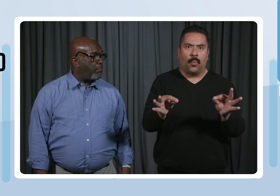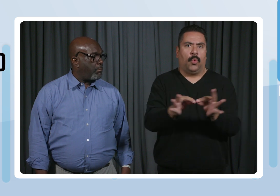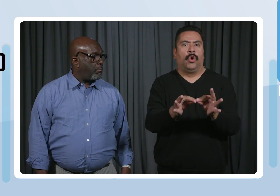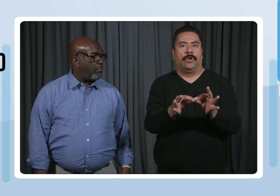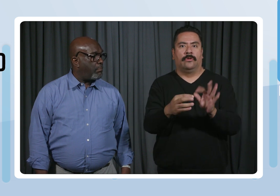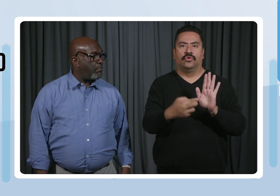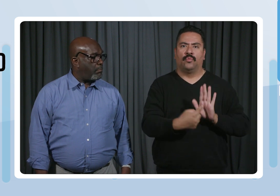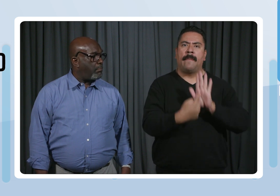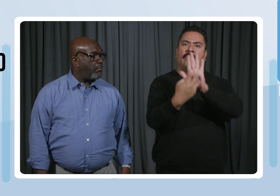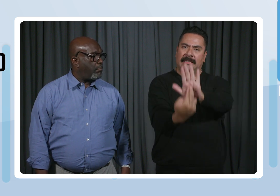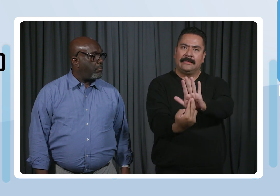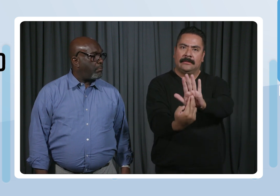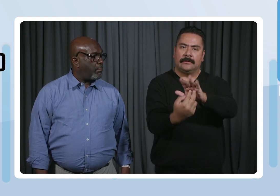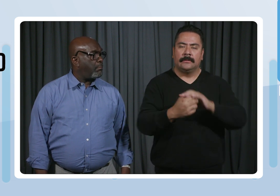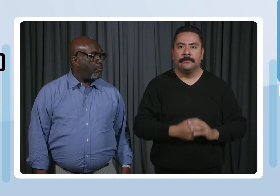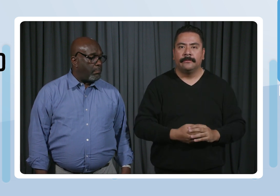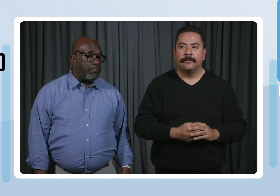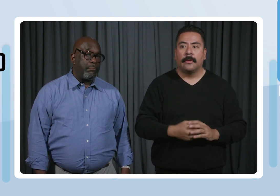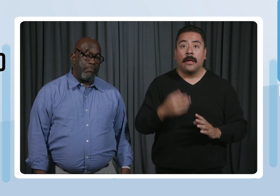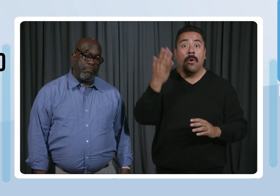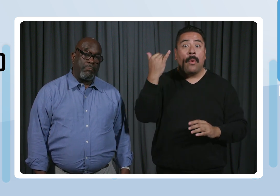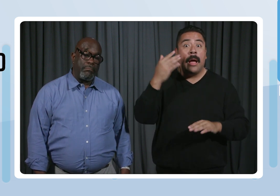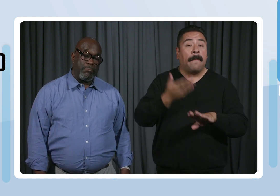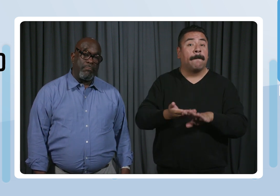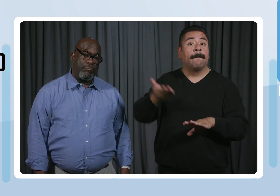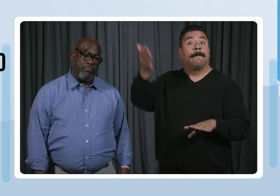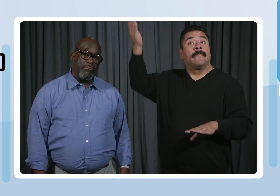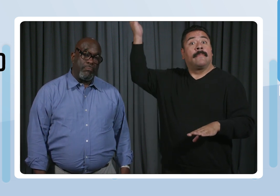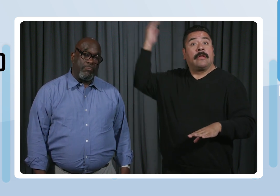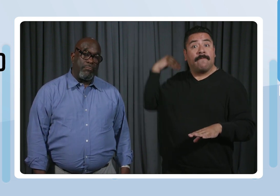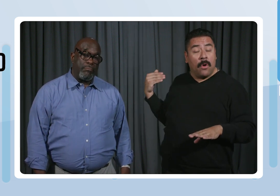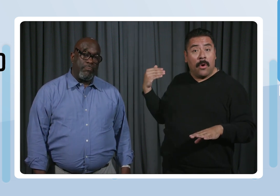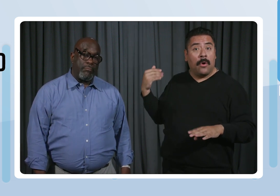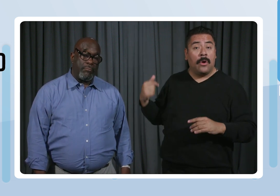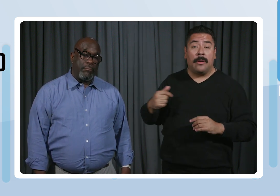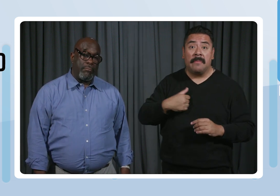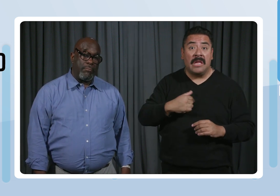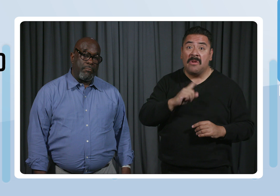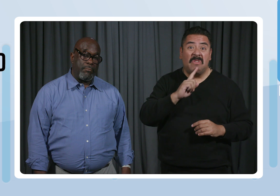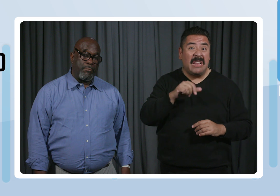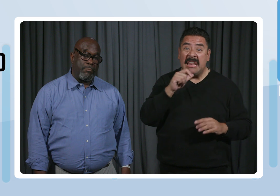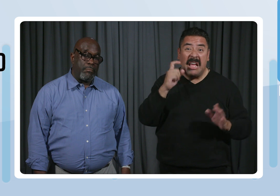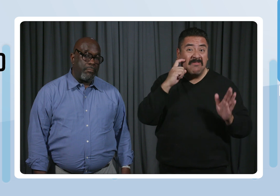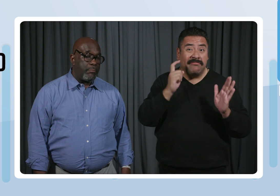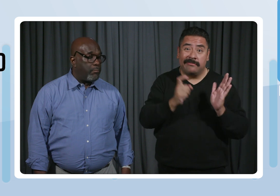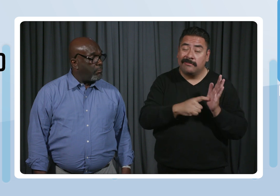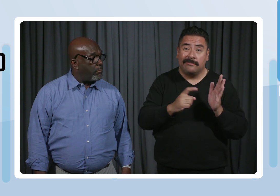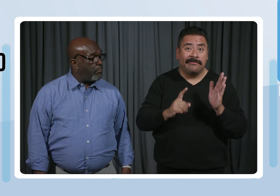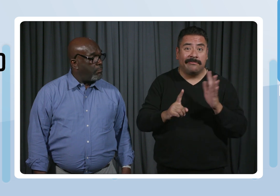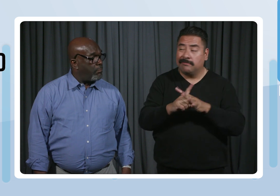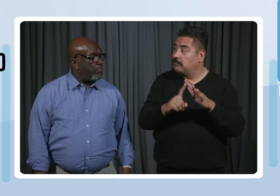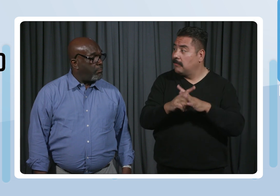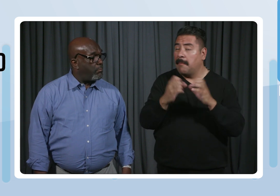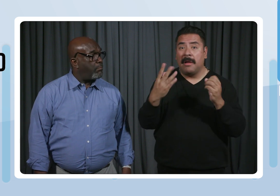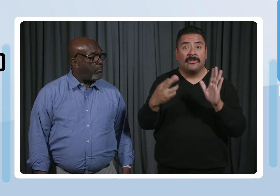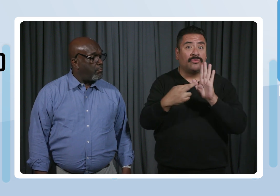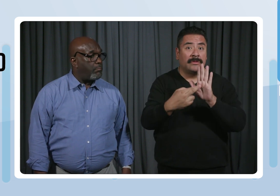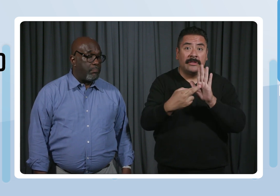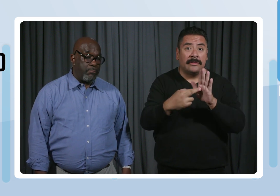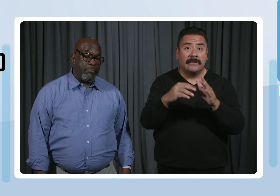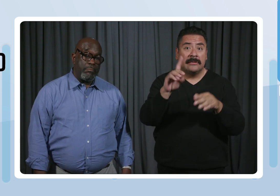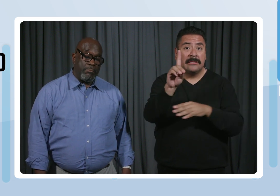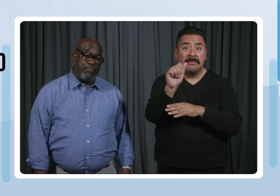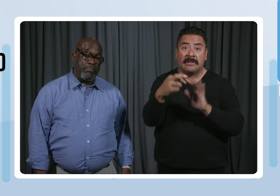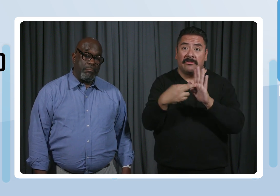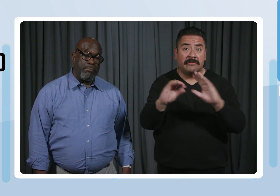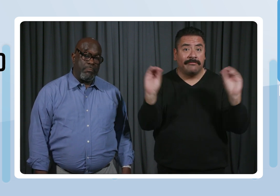of representation. Because before that, I really hadn't seen much representation of disability at